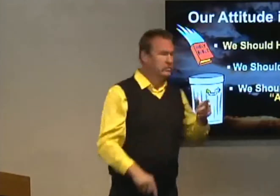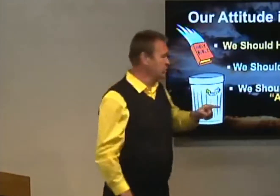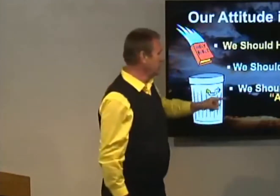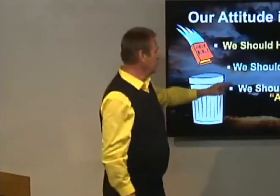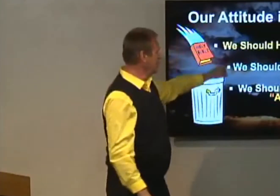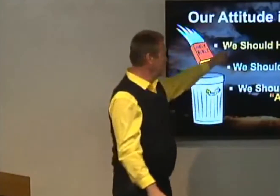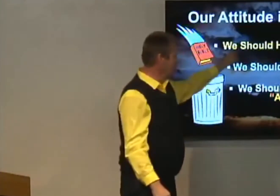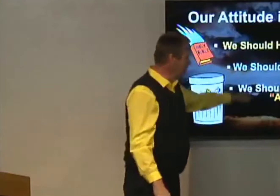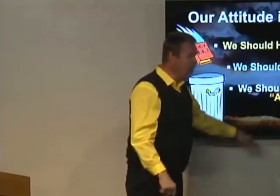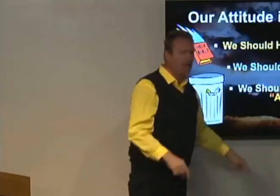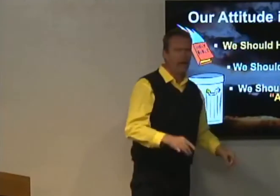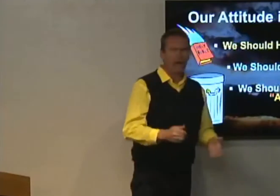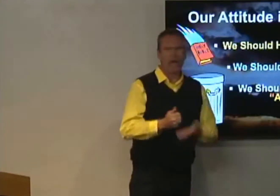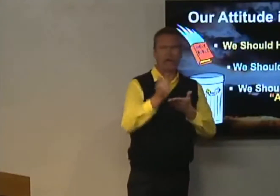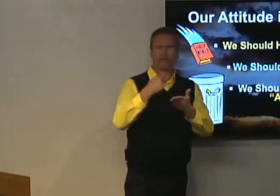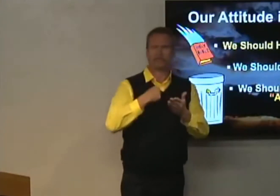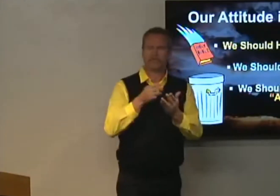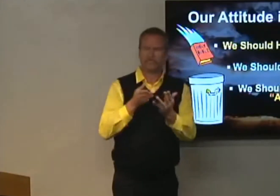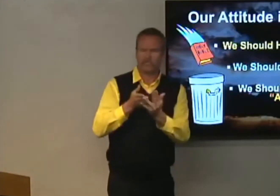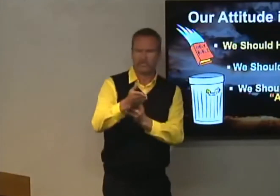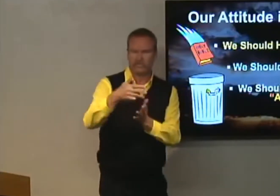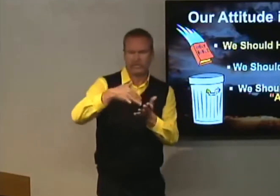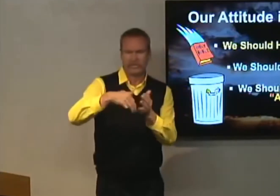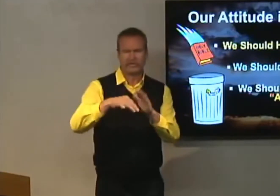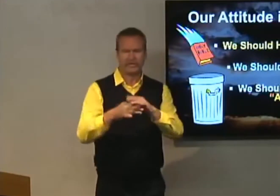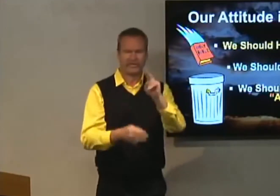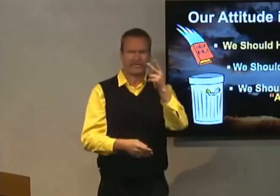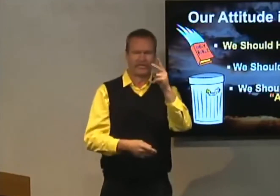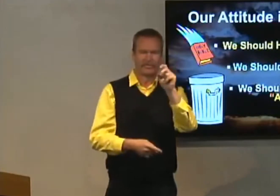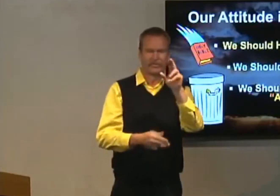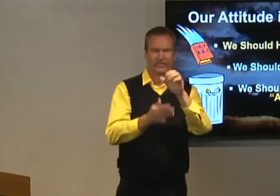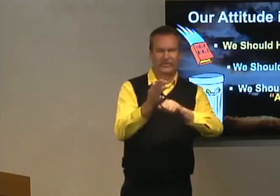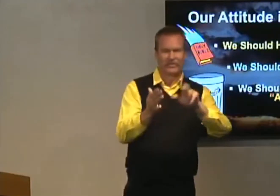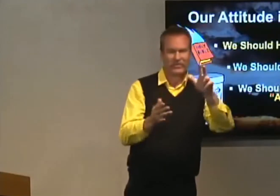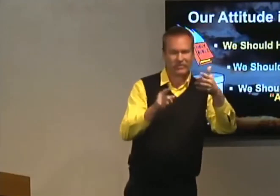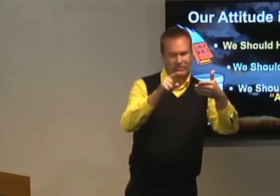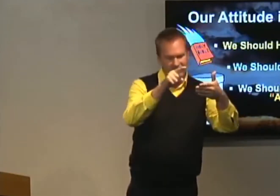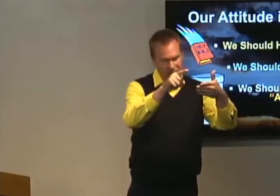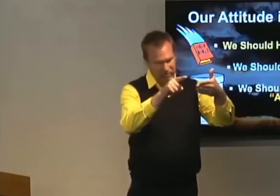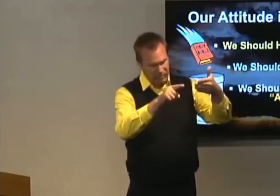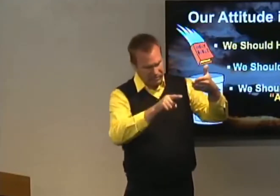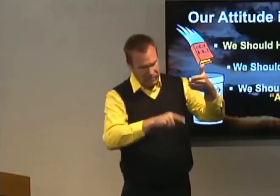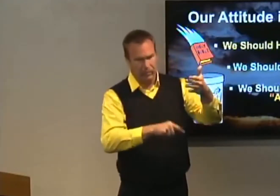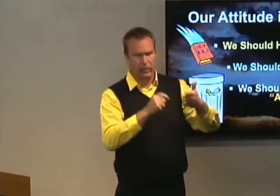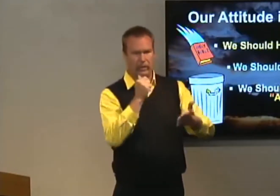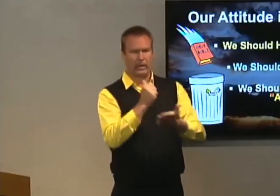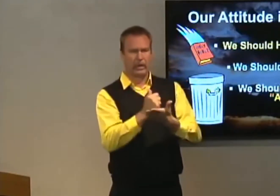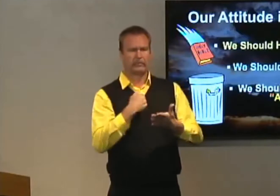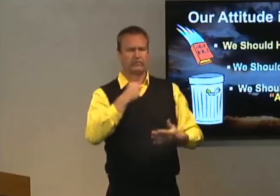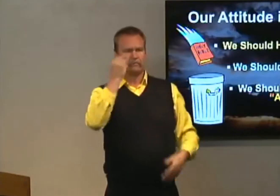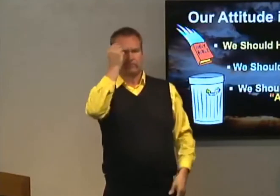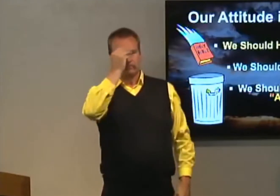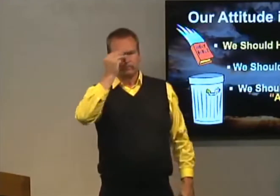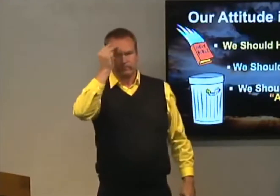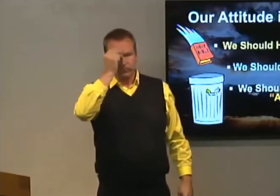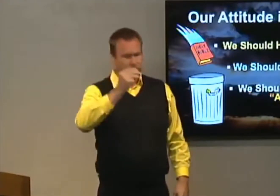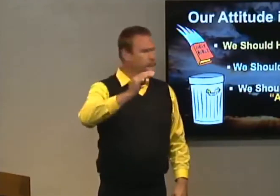oh, no big deal, that's not really going to happen. You know, but when you read through the Bible, when you read